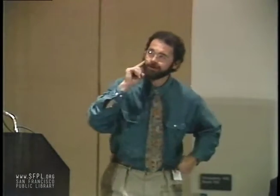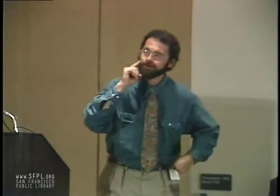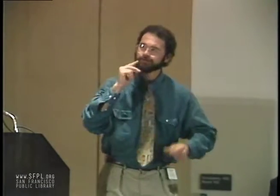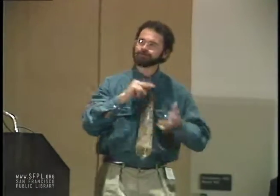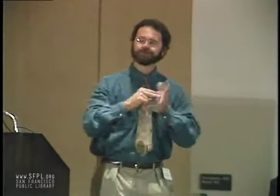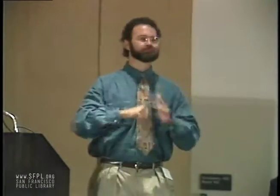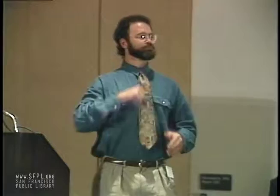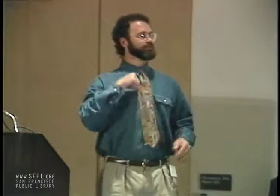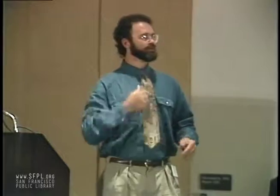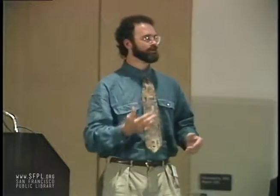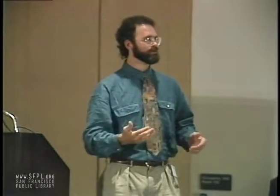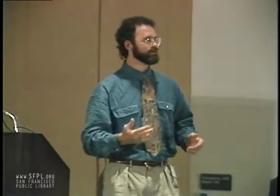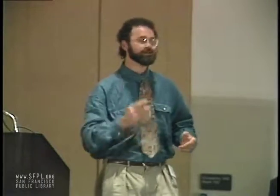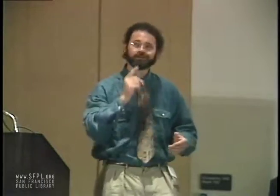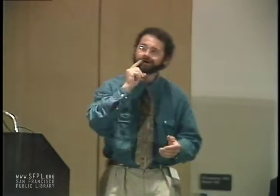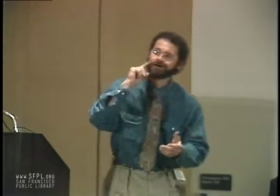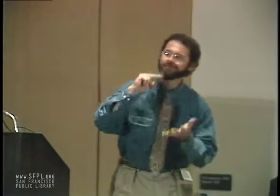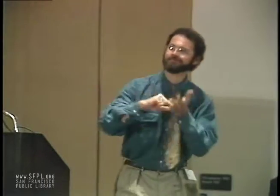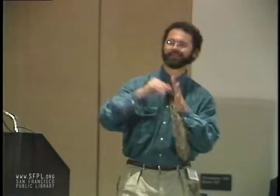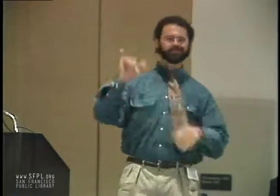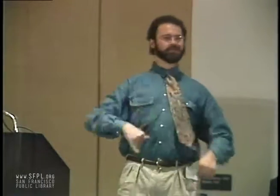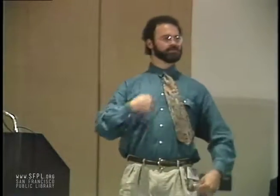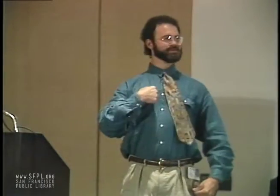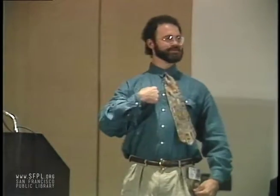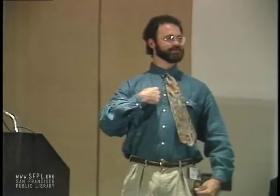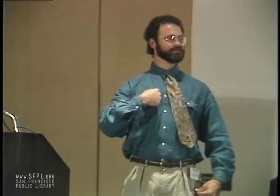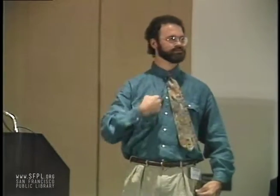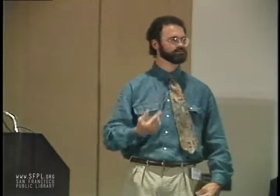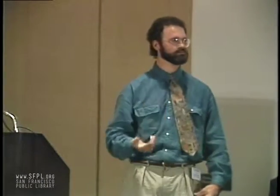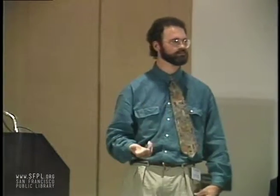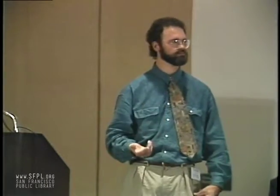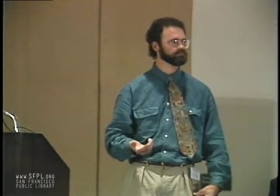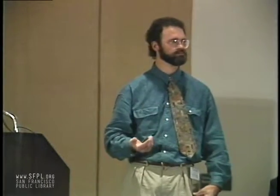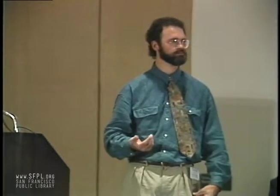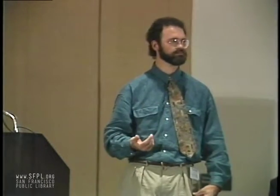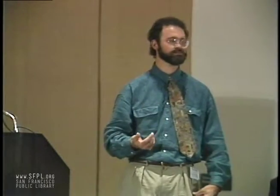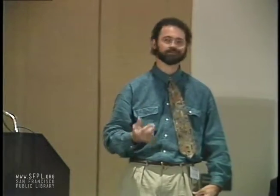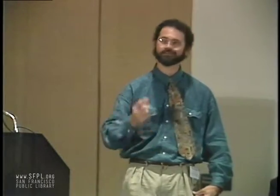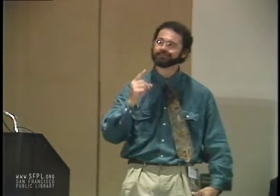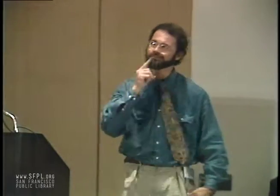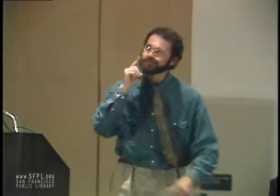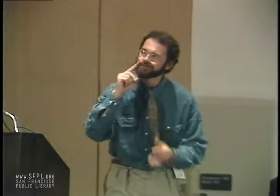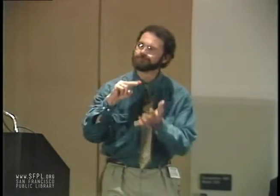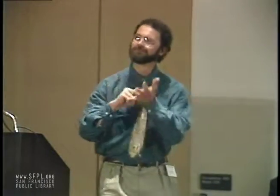Deaf people view the word deaf with pride and something that identifies me.